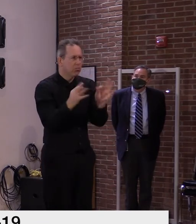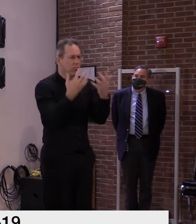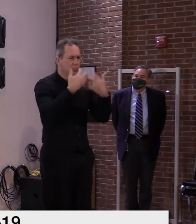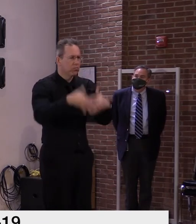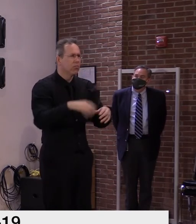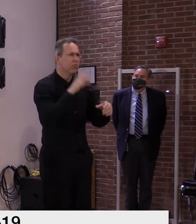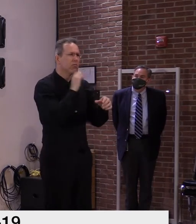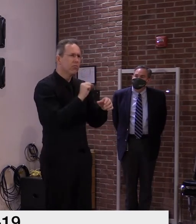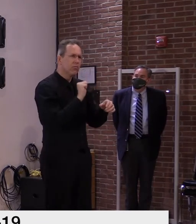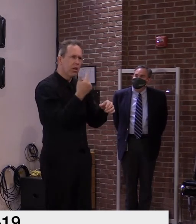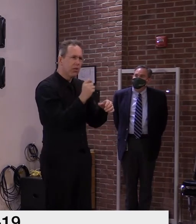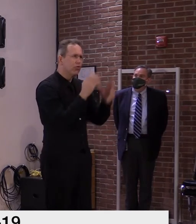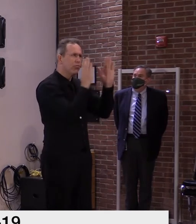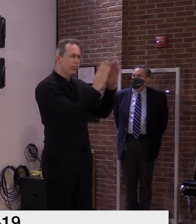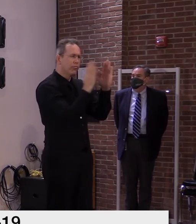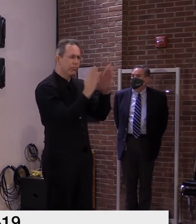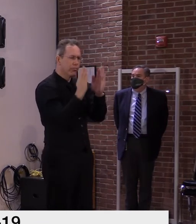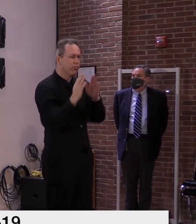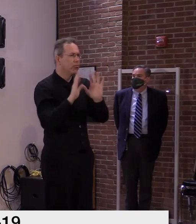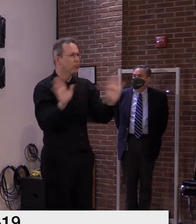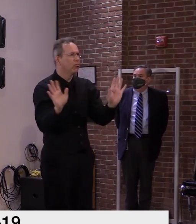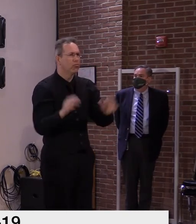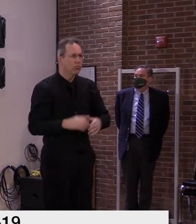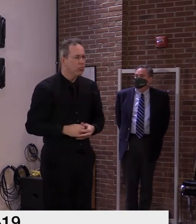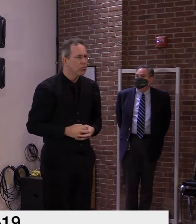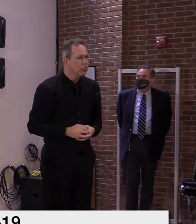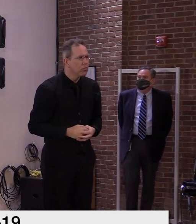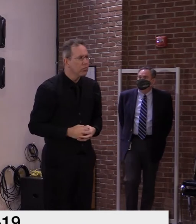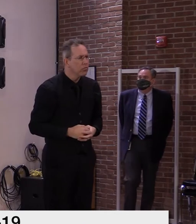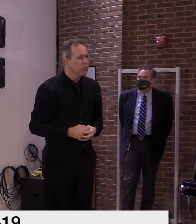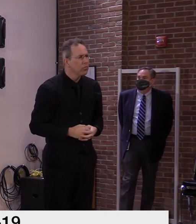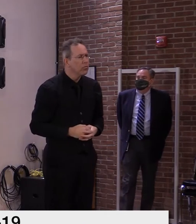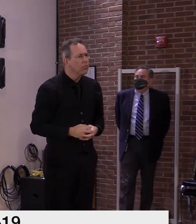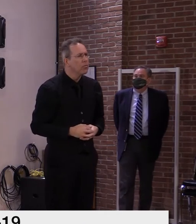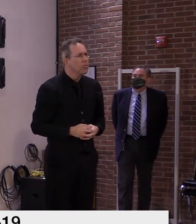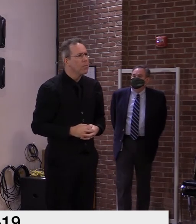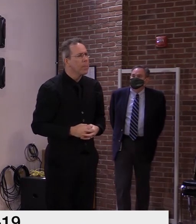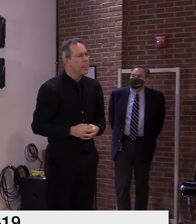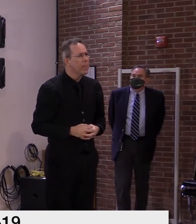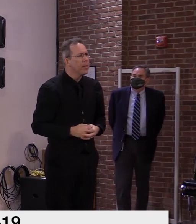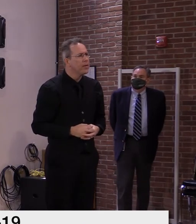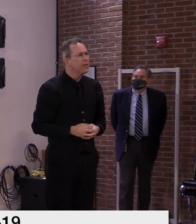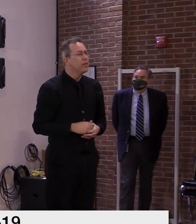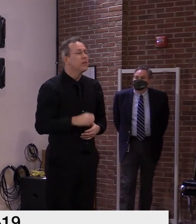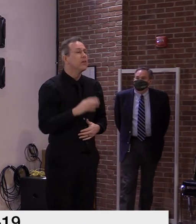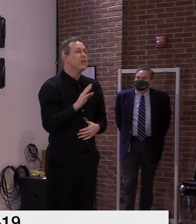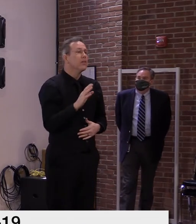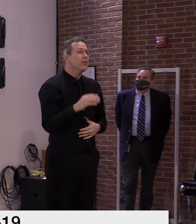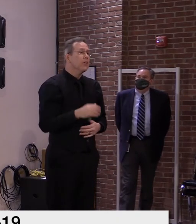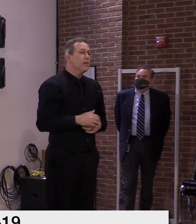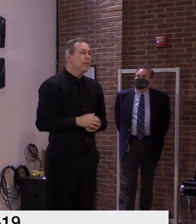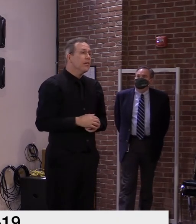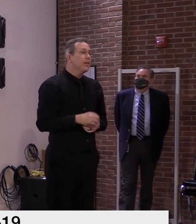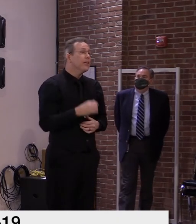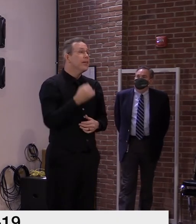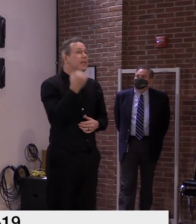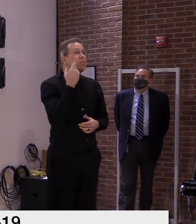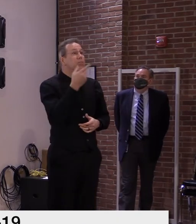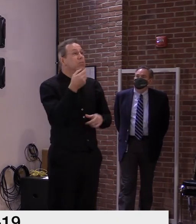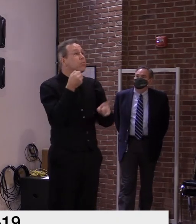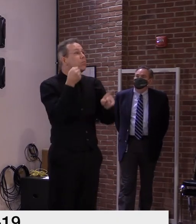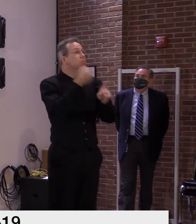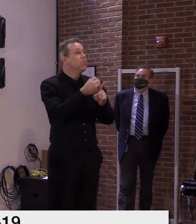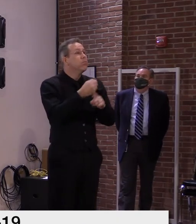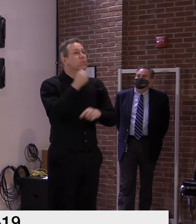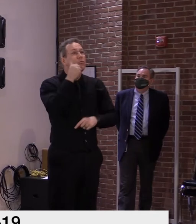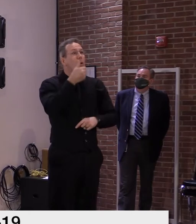guarantee if all of a sudden tomorrow we decided to vaccinate the whole education system and put them ahead of someone